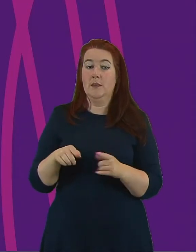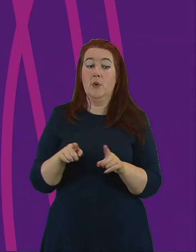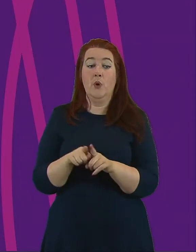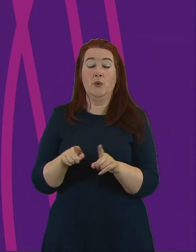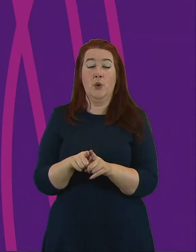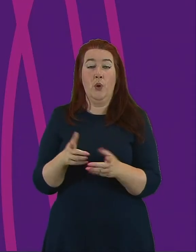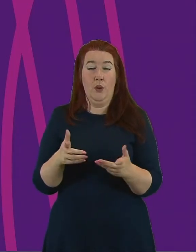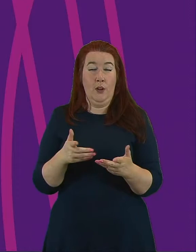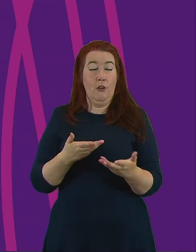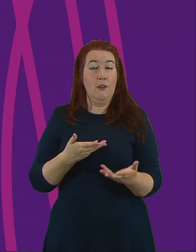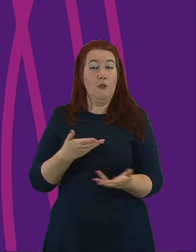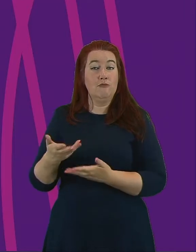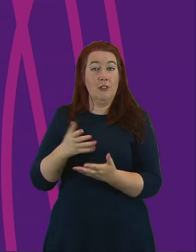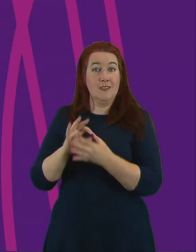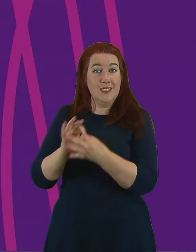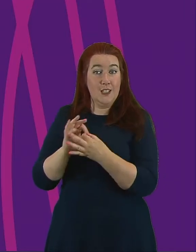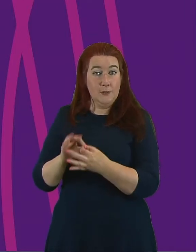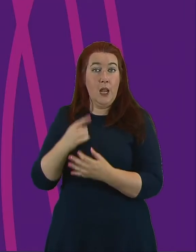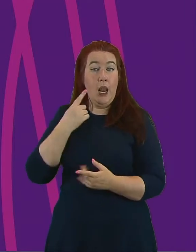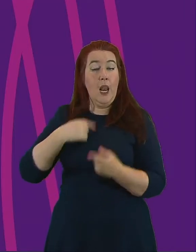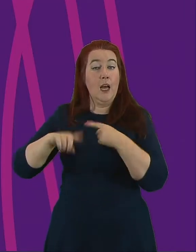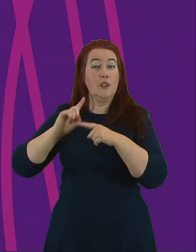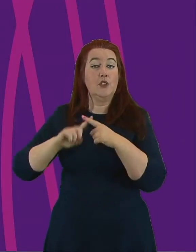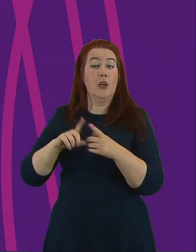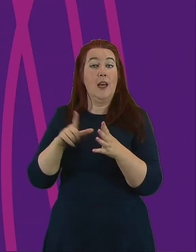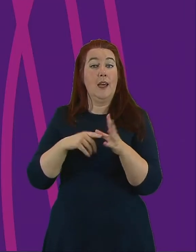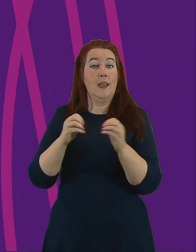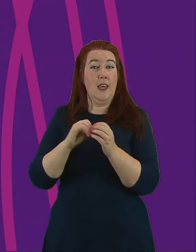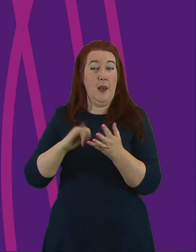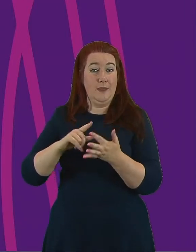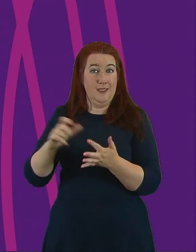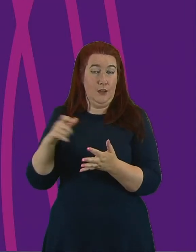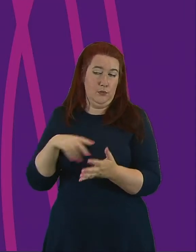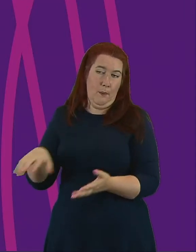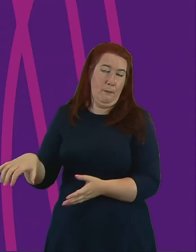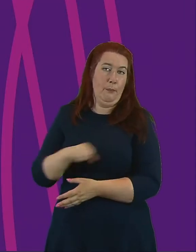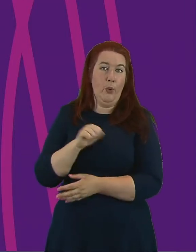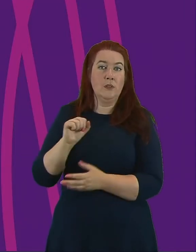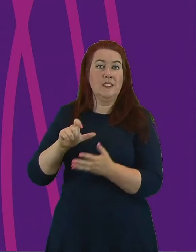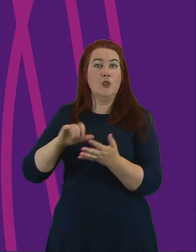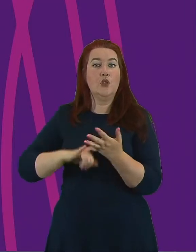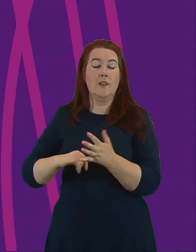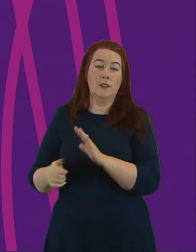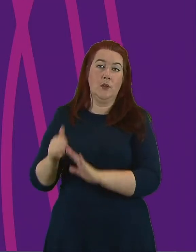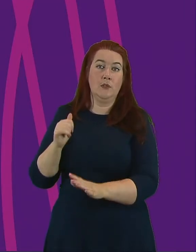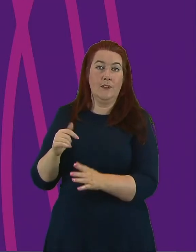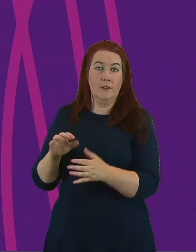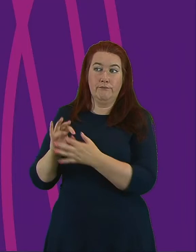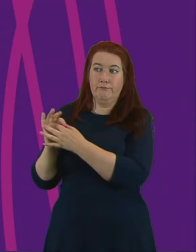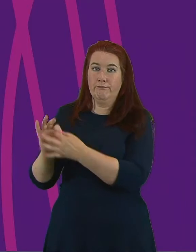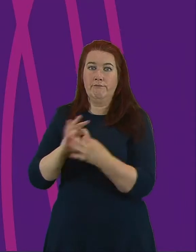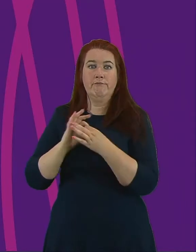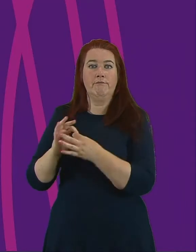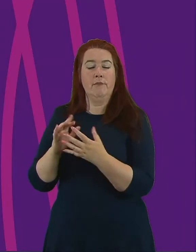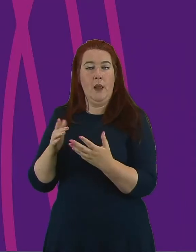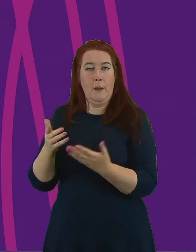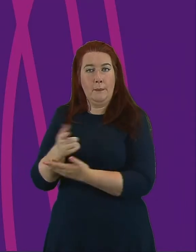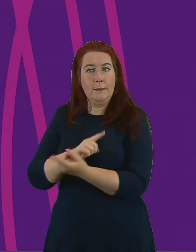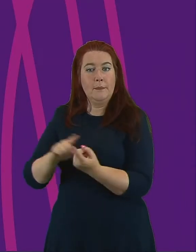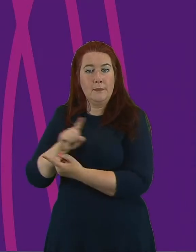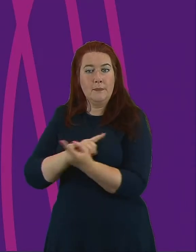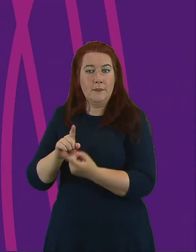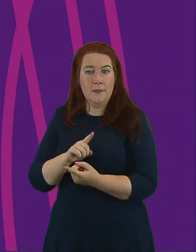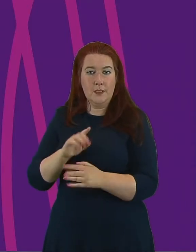engagement, last year it was the Cabinet Secretary who pulled his civil servants out of joint work with the UK government to strengthen the internal market on the